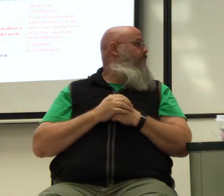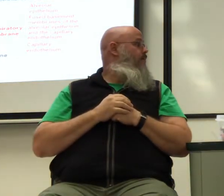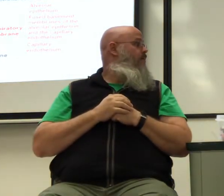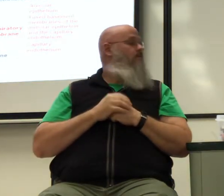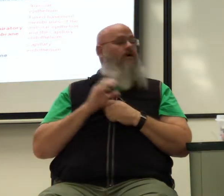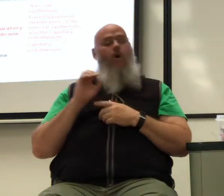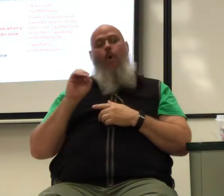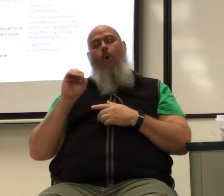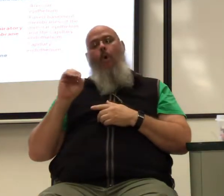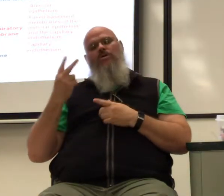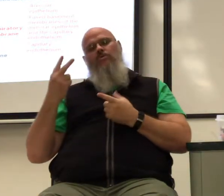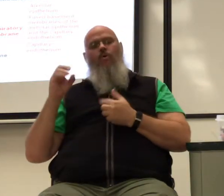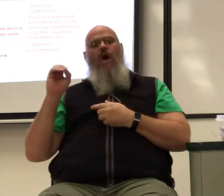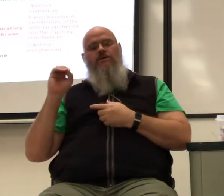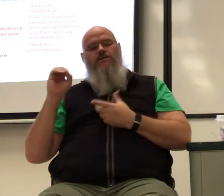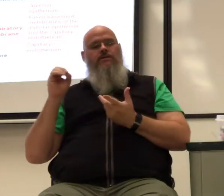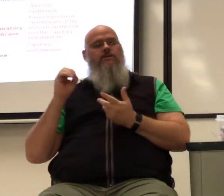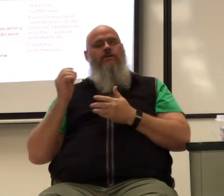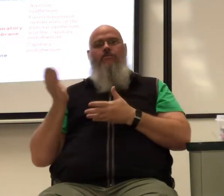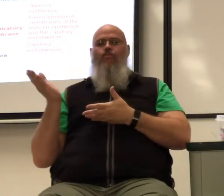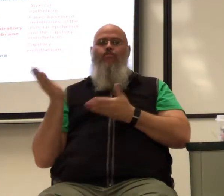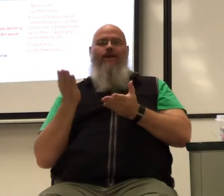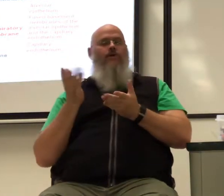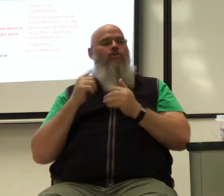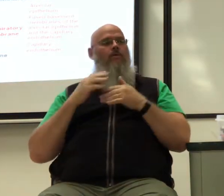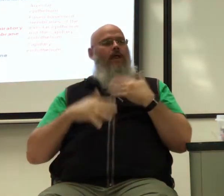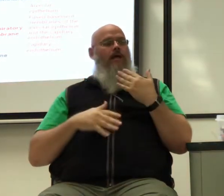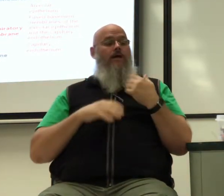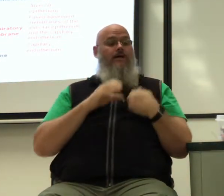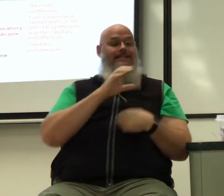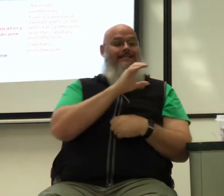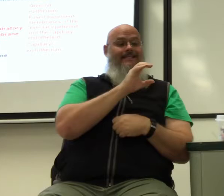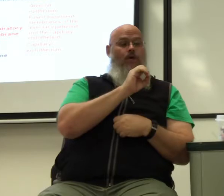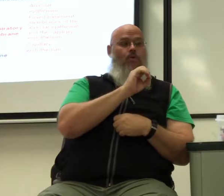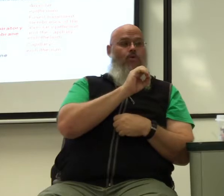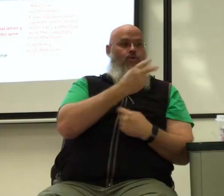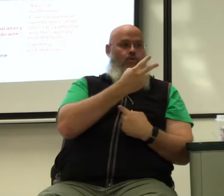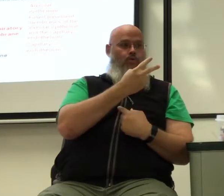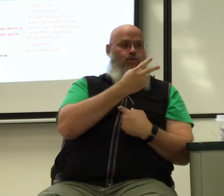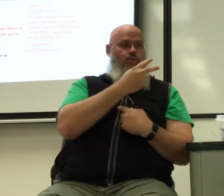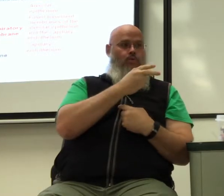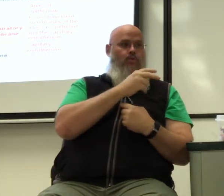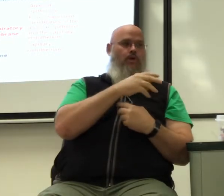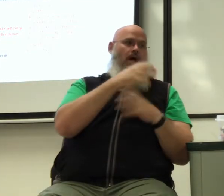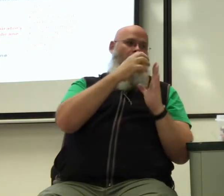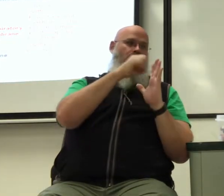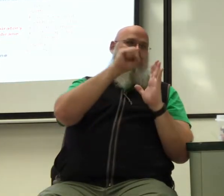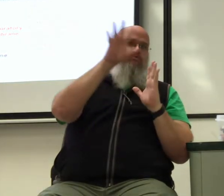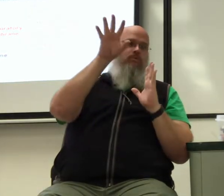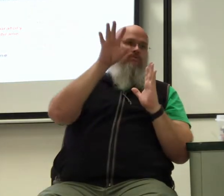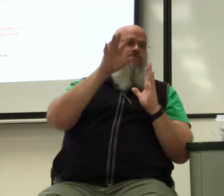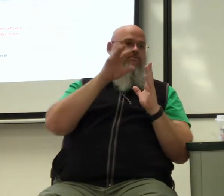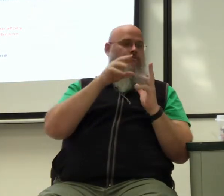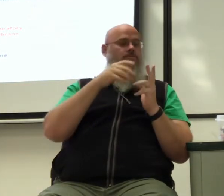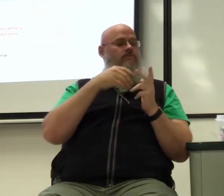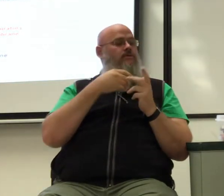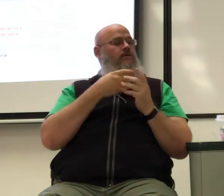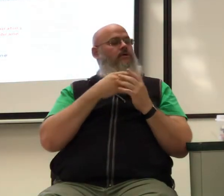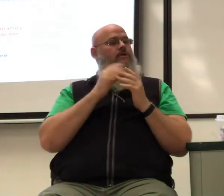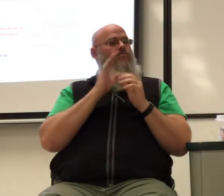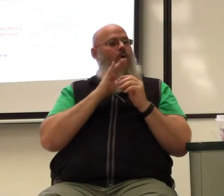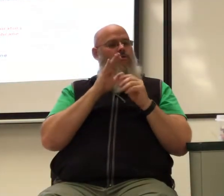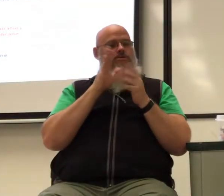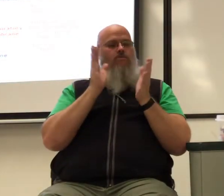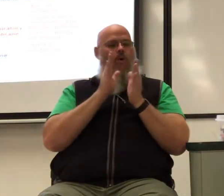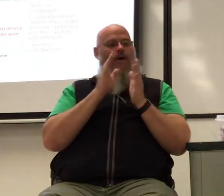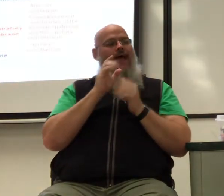O2 can be delivered to the blood, and CO2 can be dumped into the air, little airspace so you can breathe